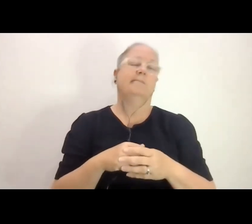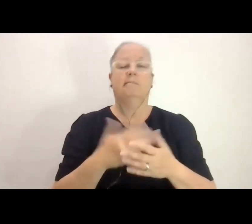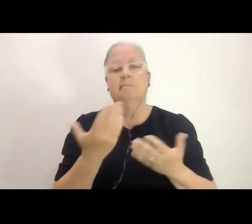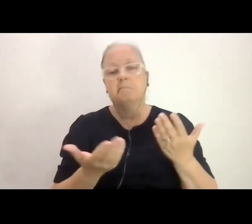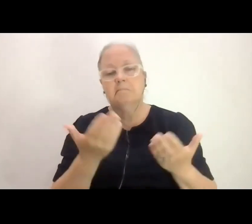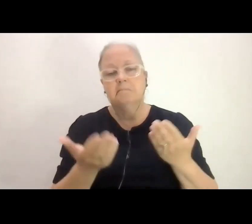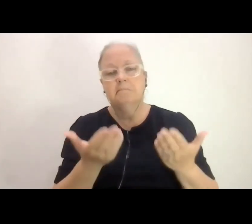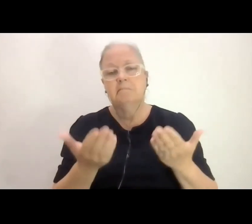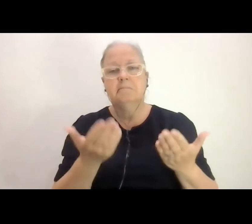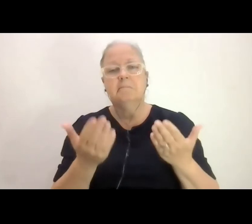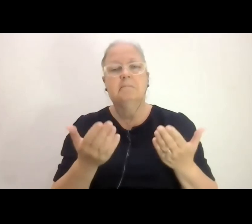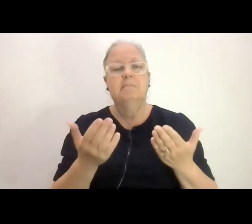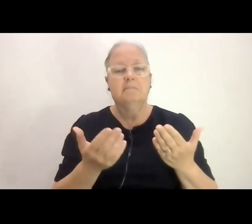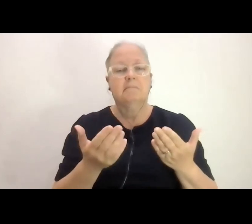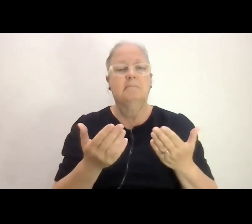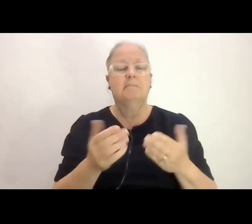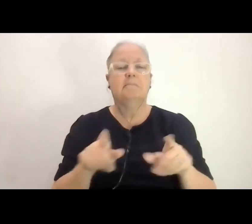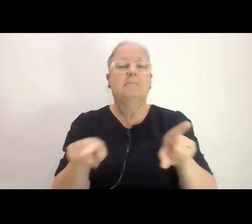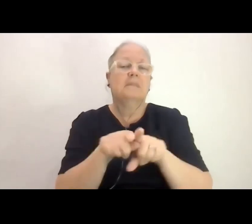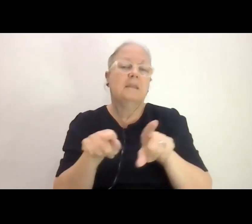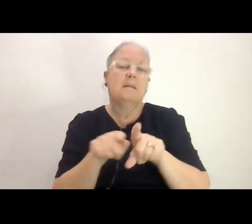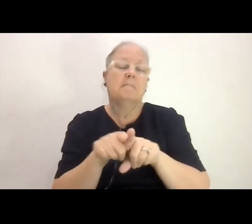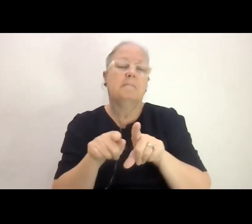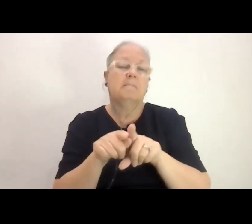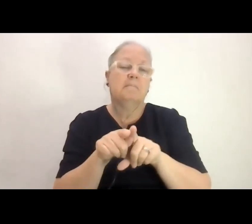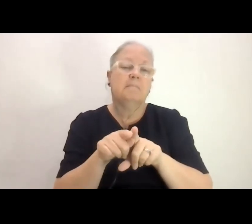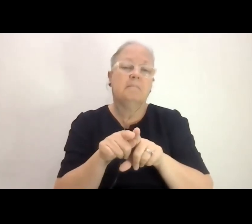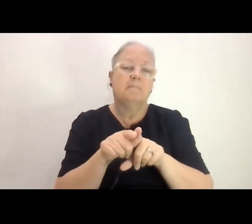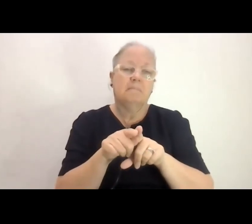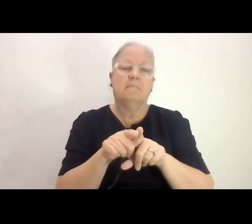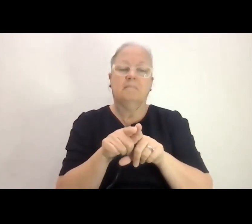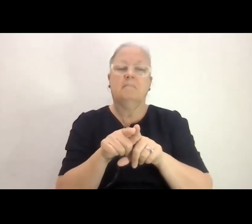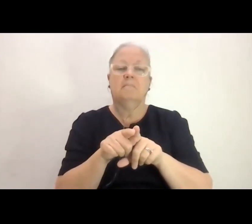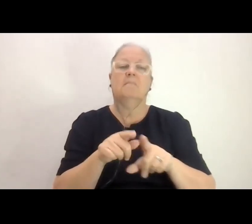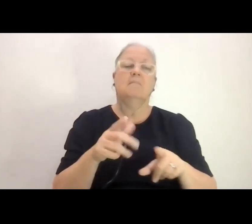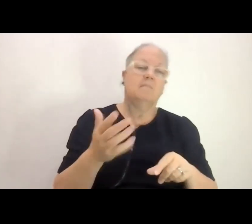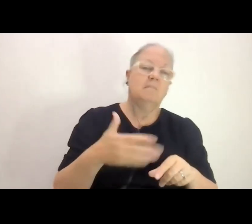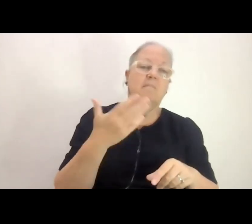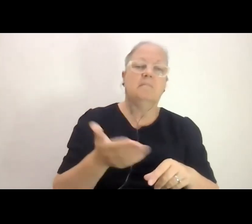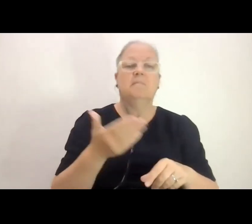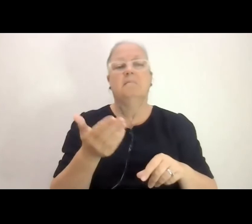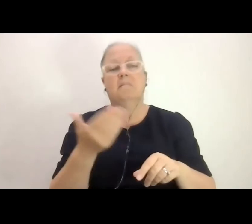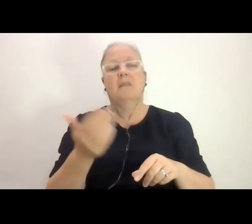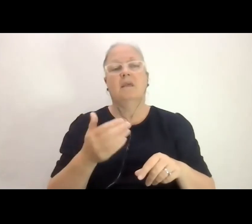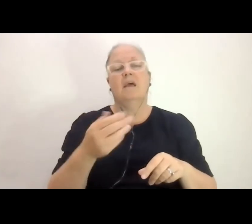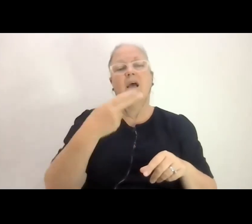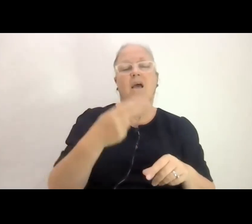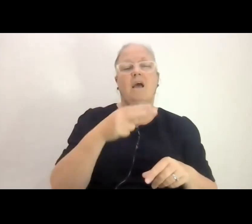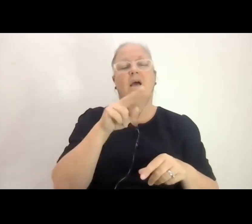extent other issues like maybe obesity for some social level.